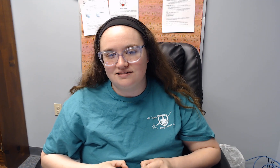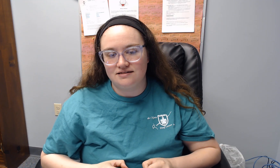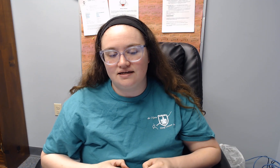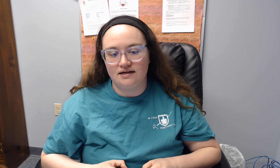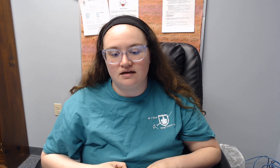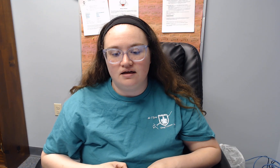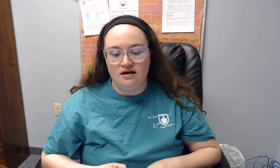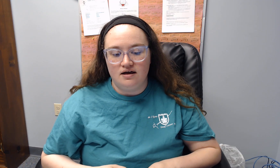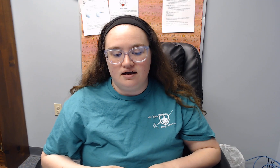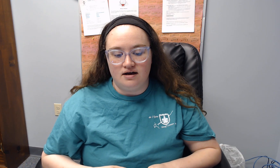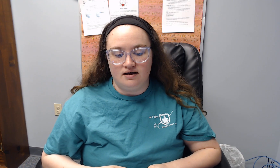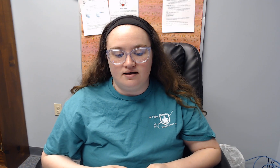autistic,